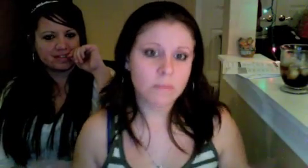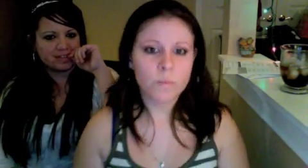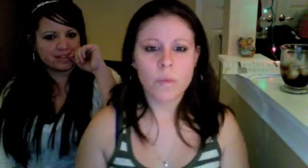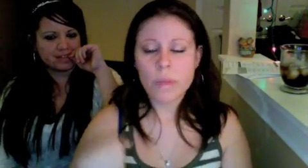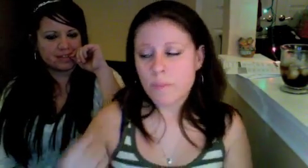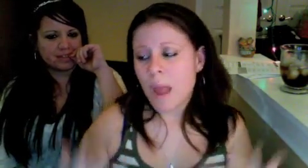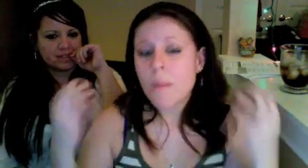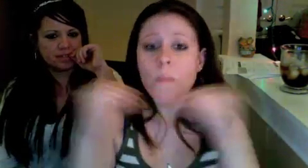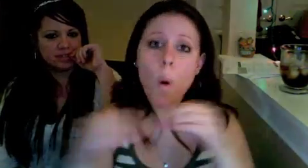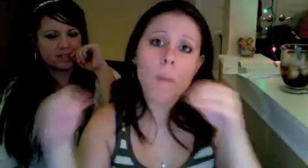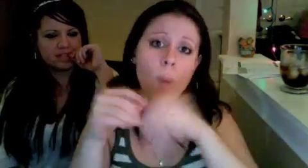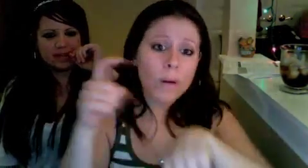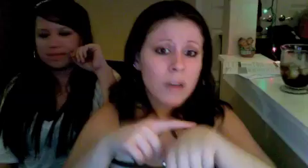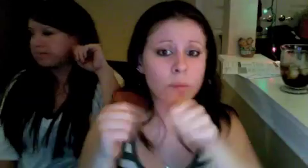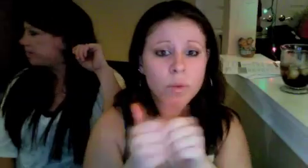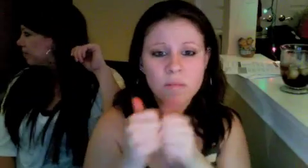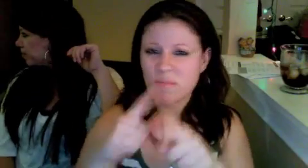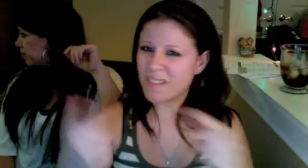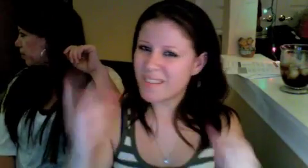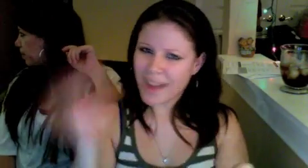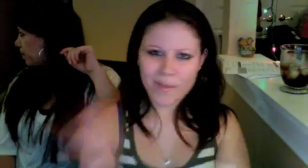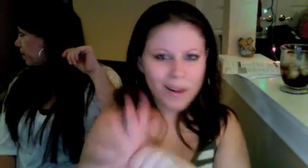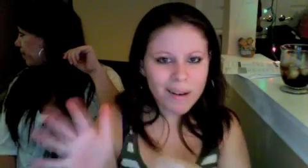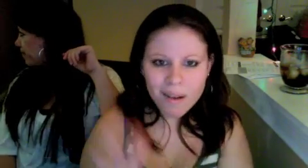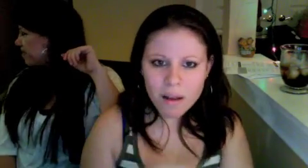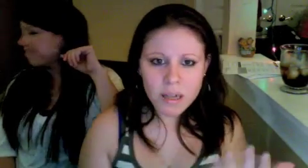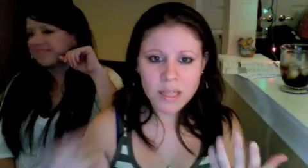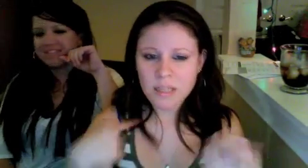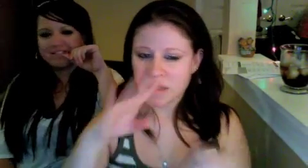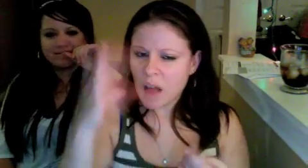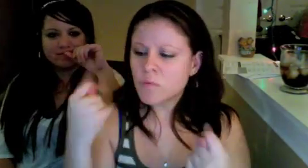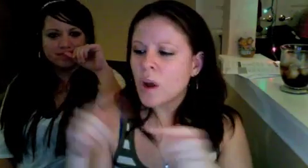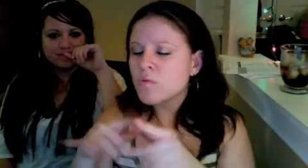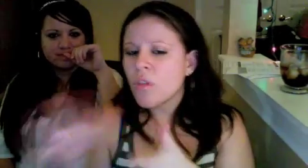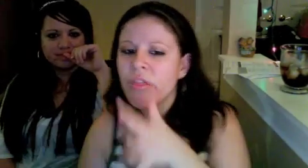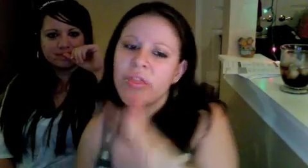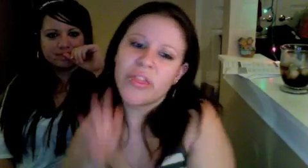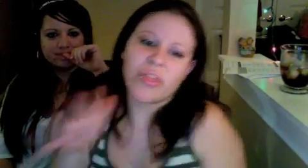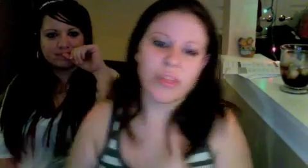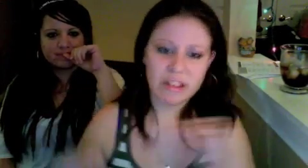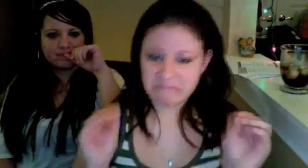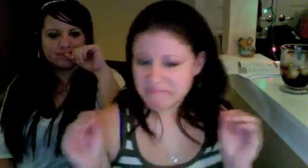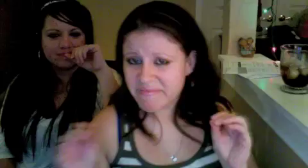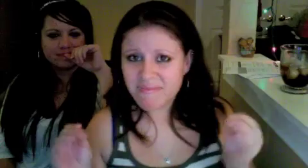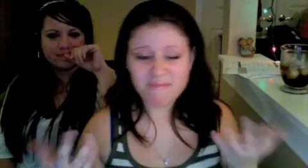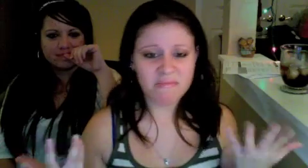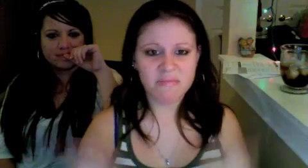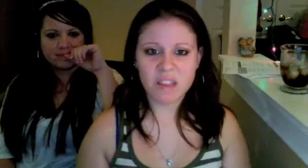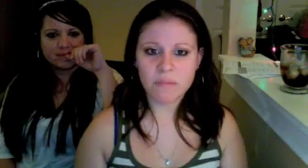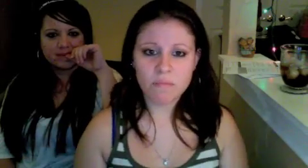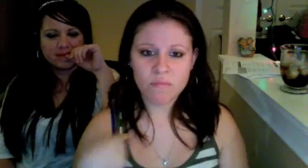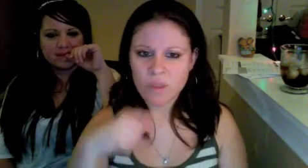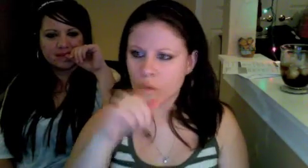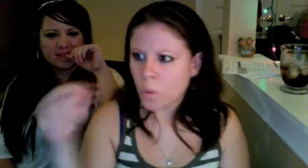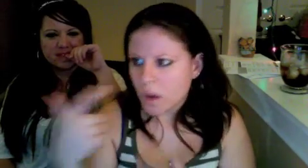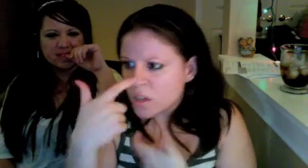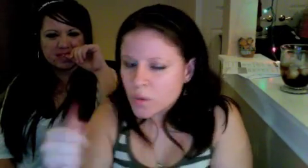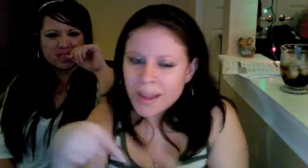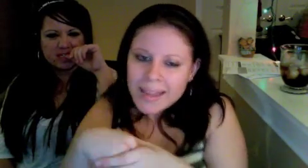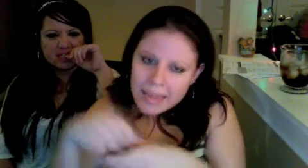spent more time together, but it was never enough. I never tried to sneak a touch or even cop a feel. I was too interested in